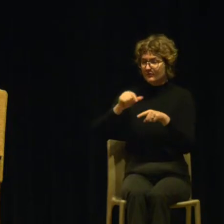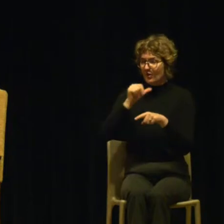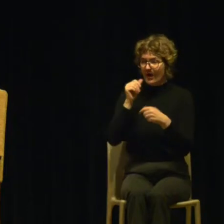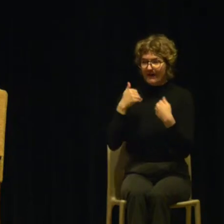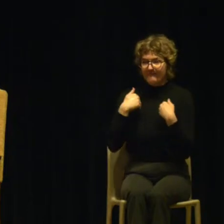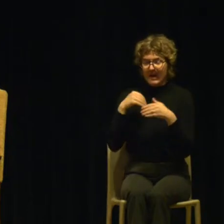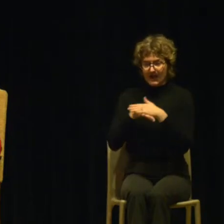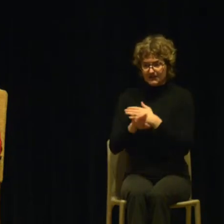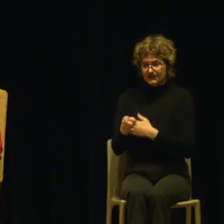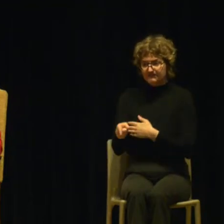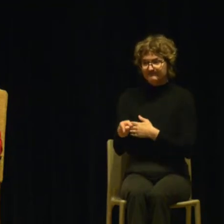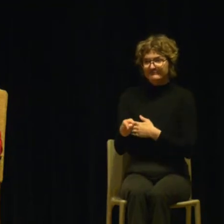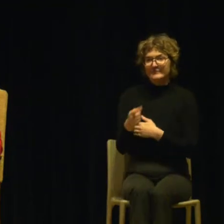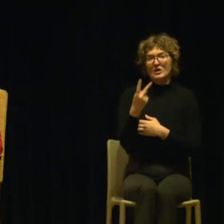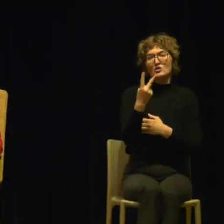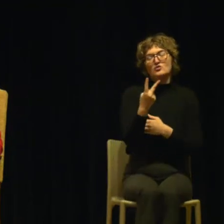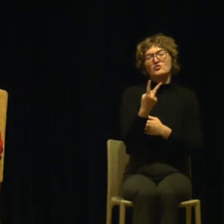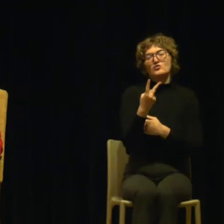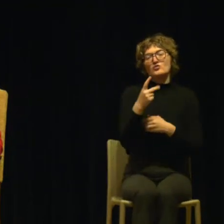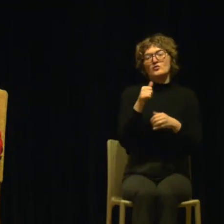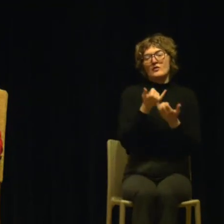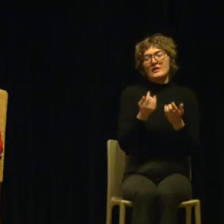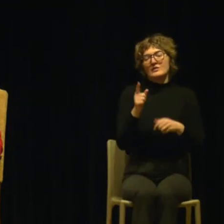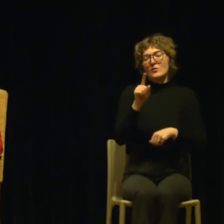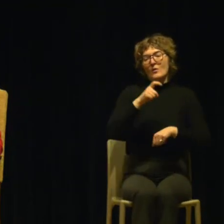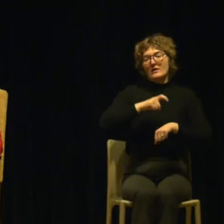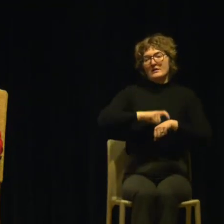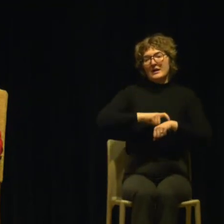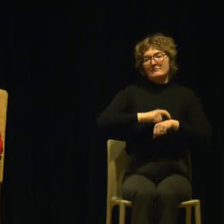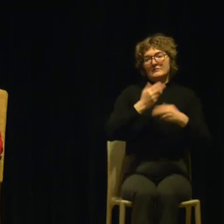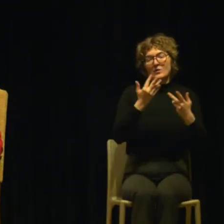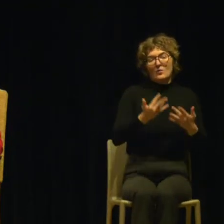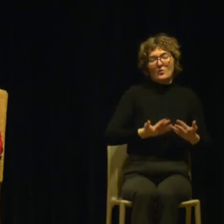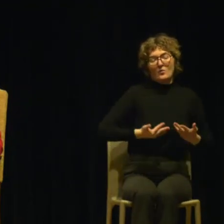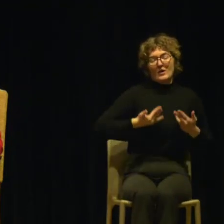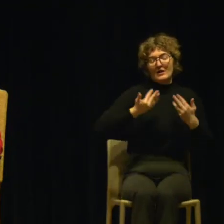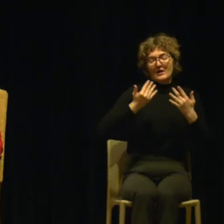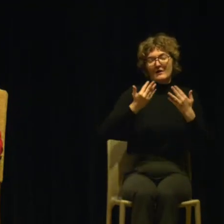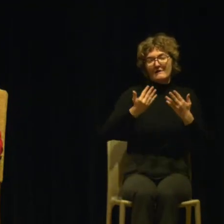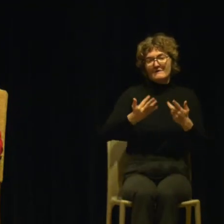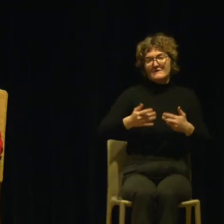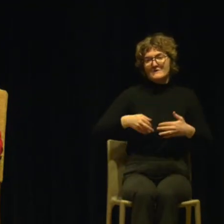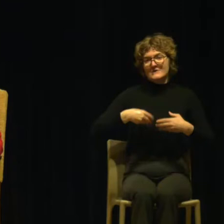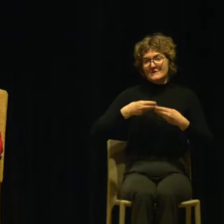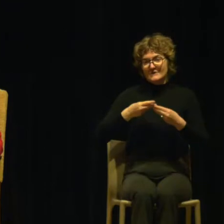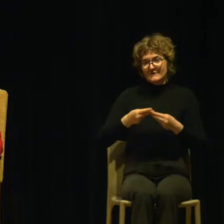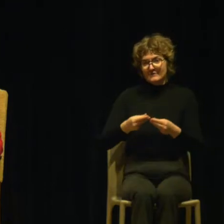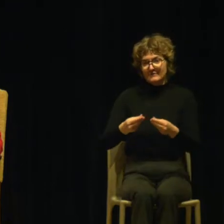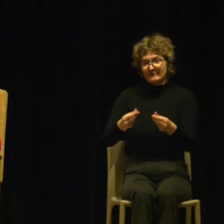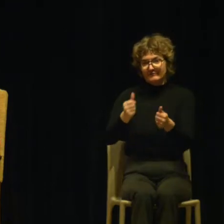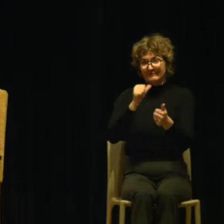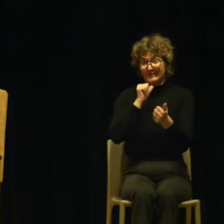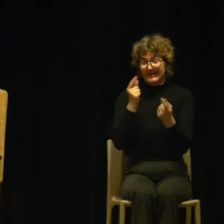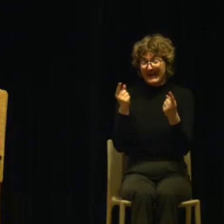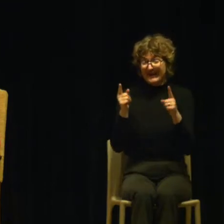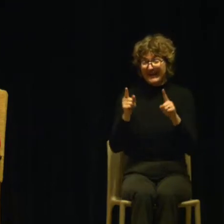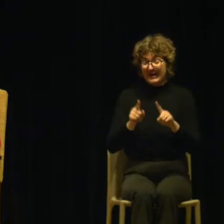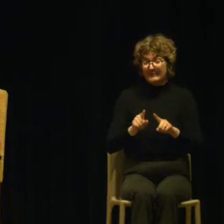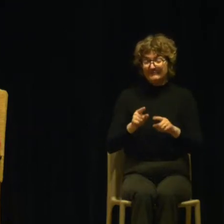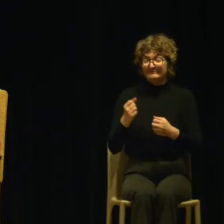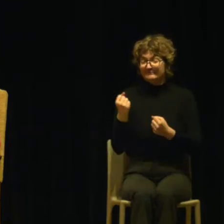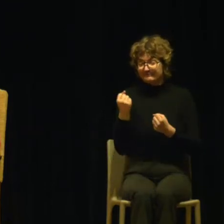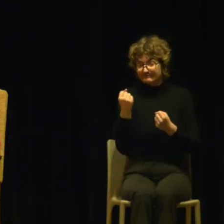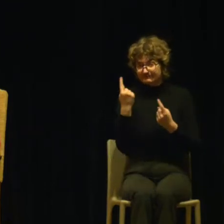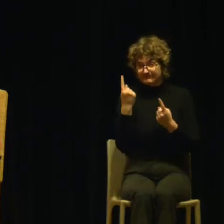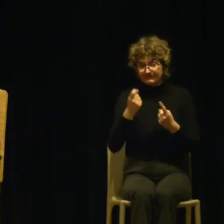things we can do, two things at one time while we're waiting on this societal overhaul that may or may not come. Just understand that